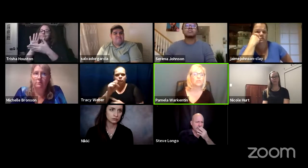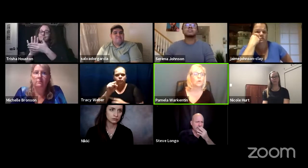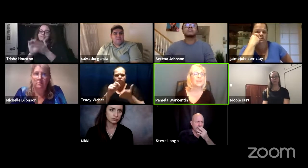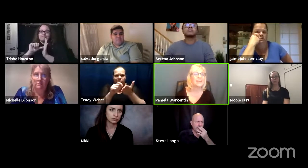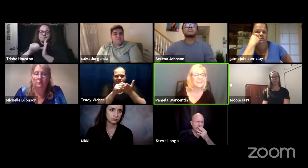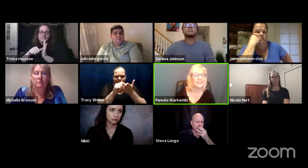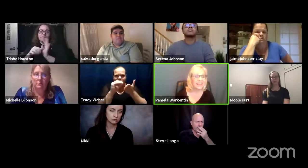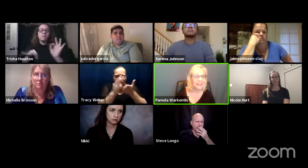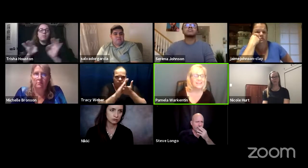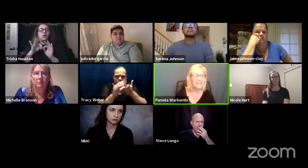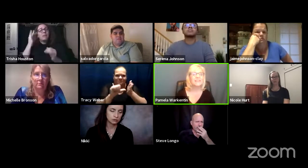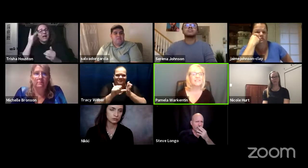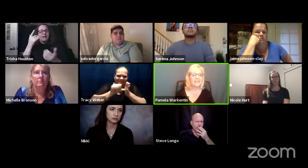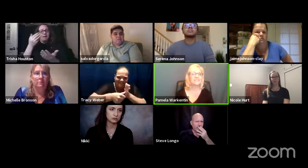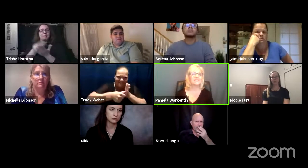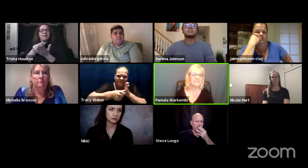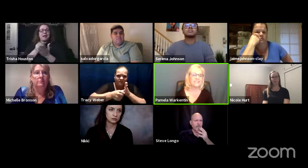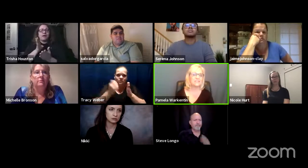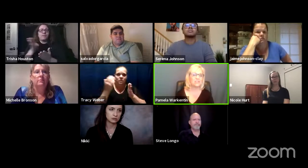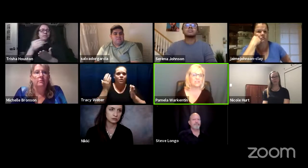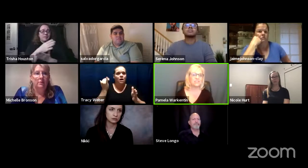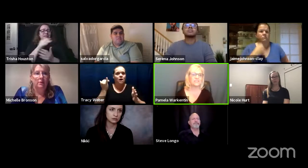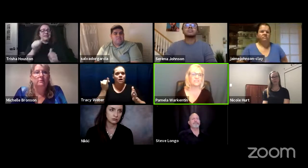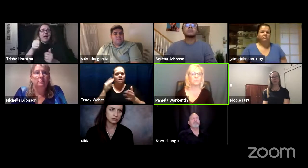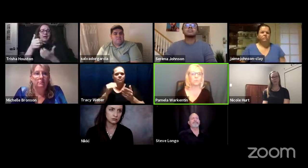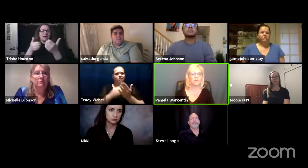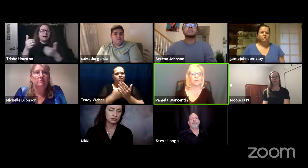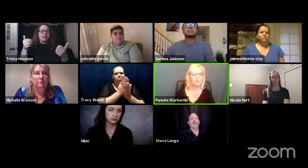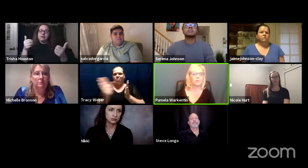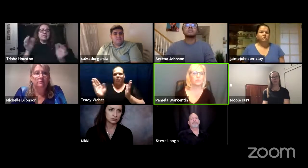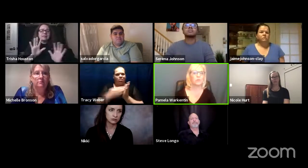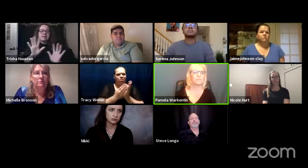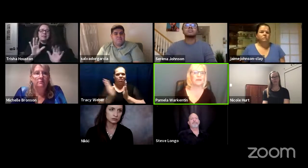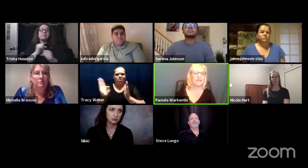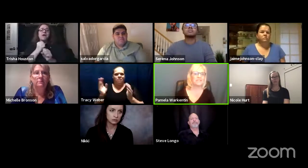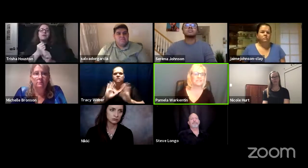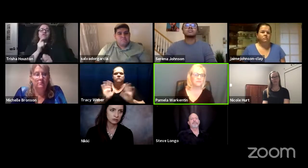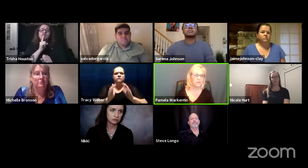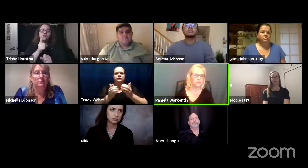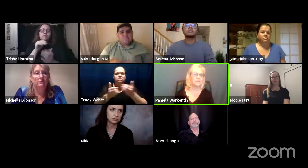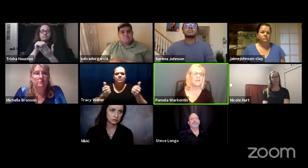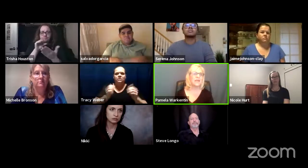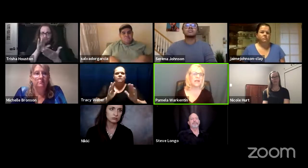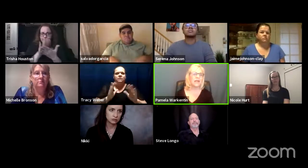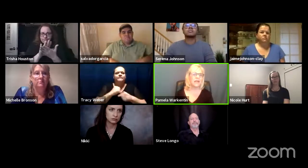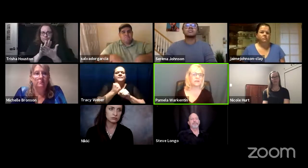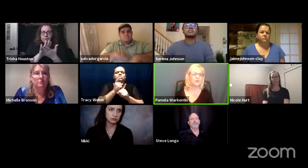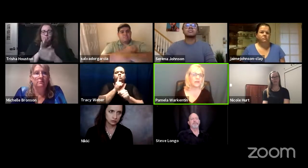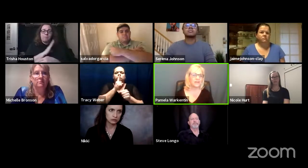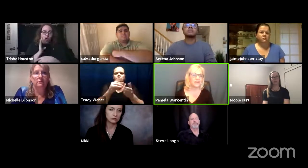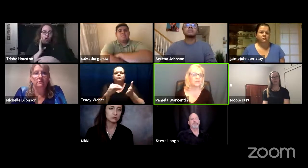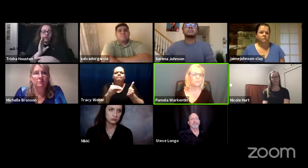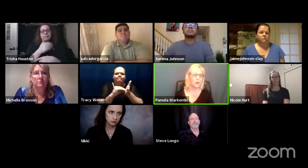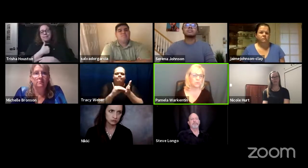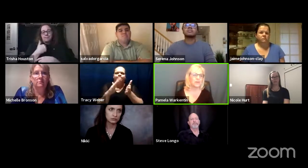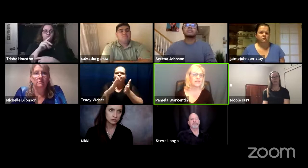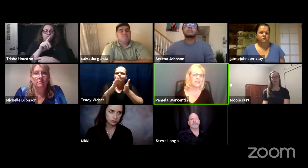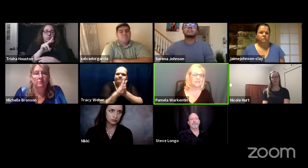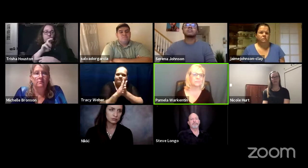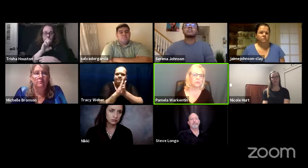so indicate that it is the DHHSC board dues, so the money is funneled and credited appropriately in the